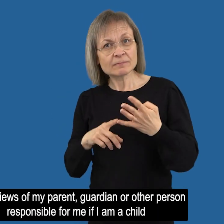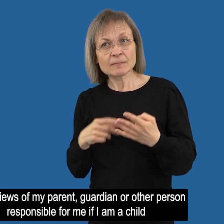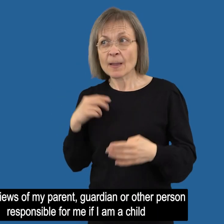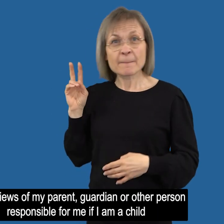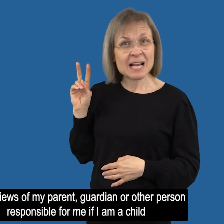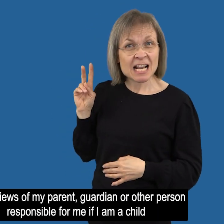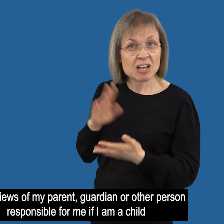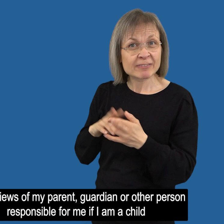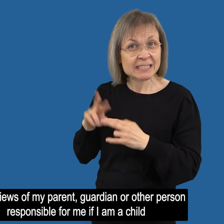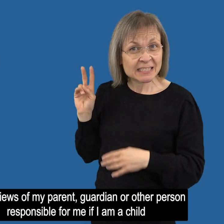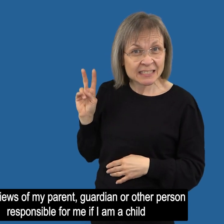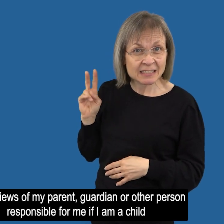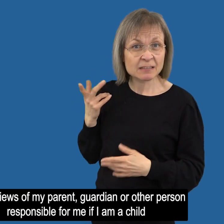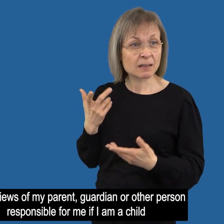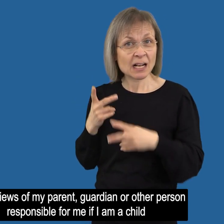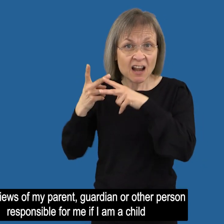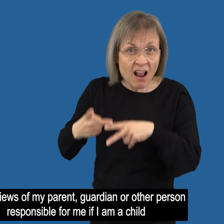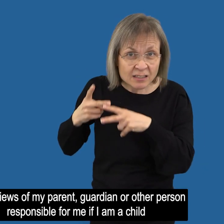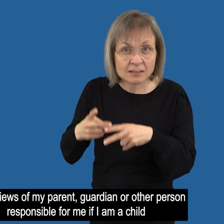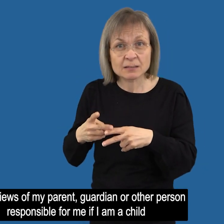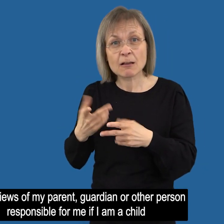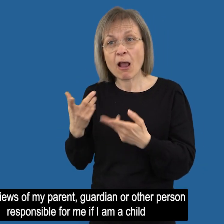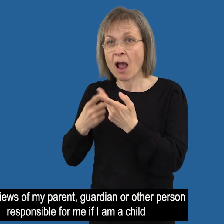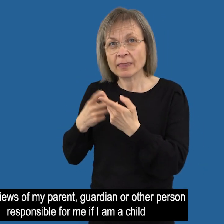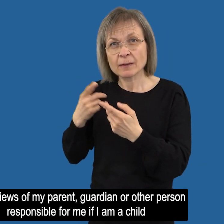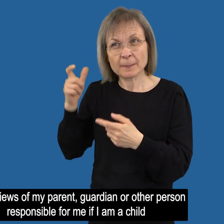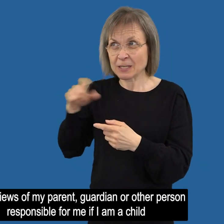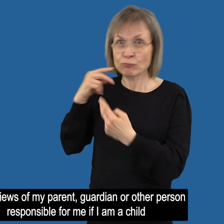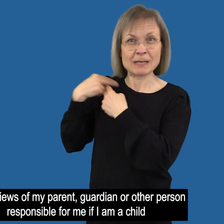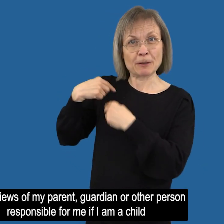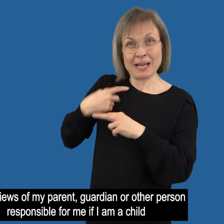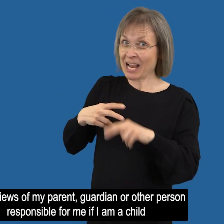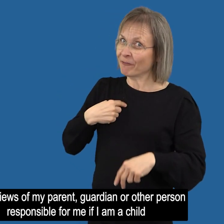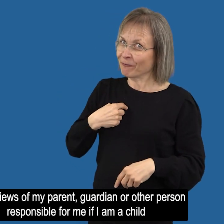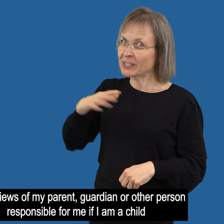The views of my parent, guardian, or other person responsible for me if I am a child.